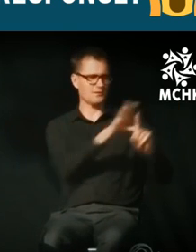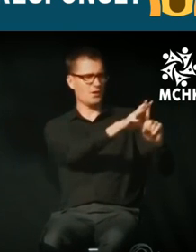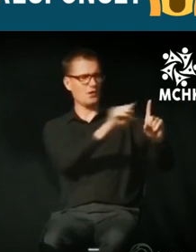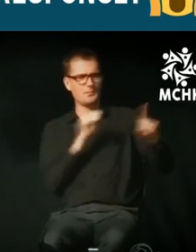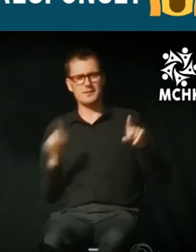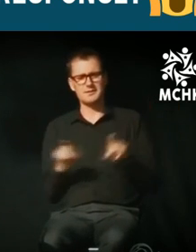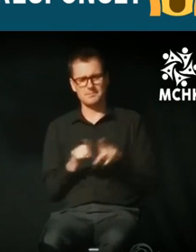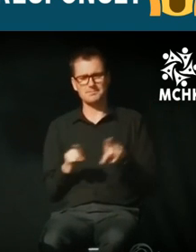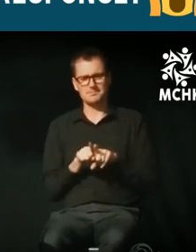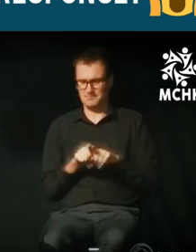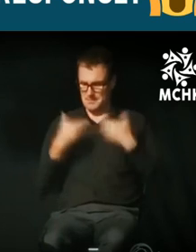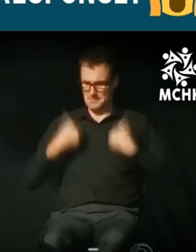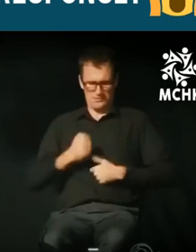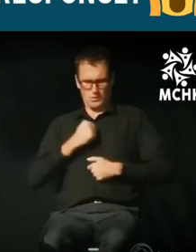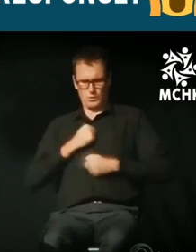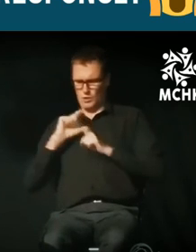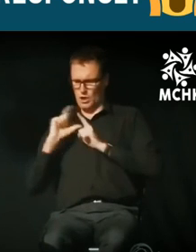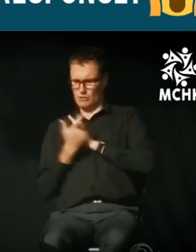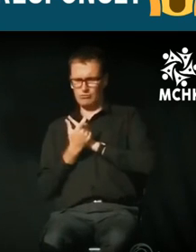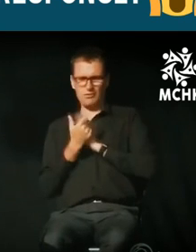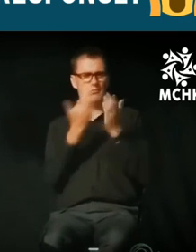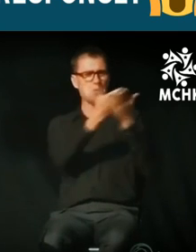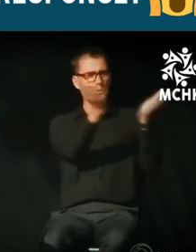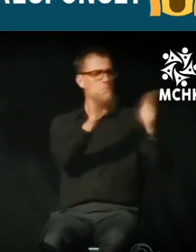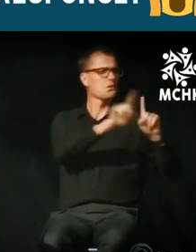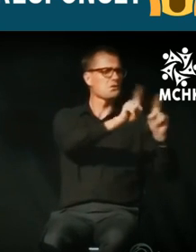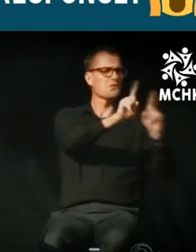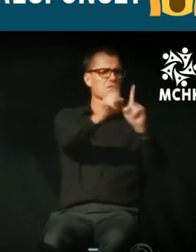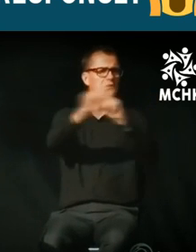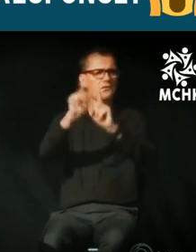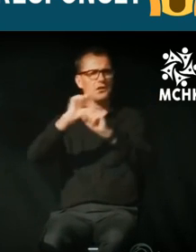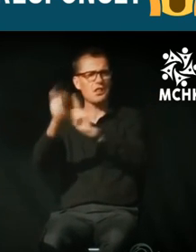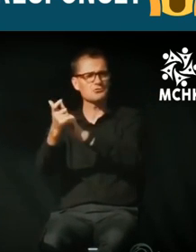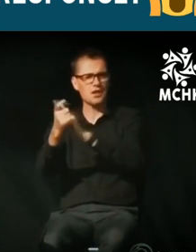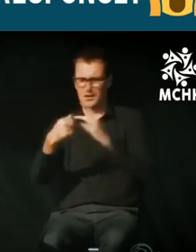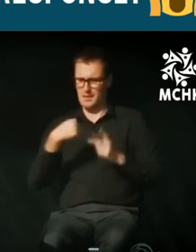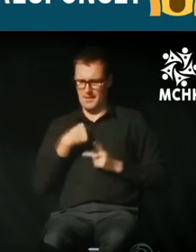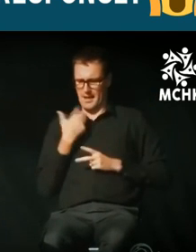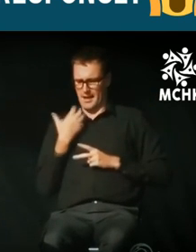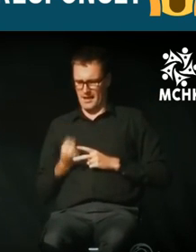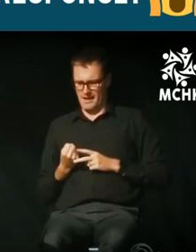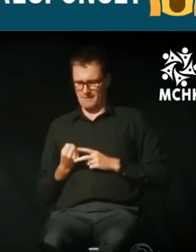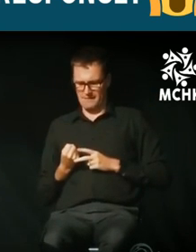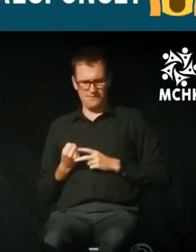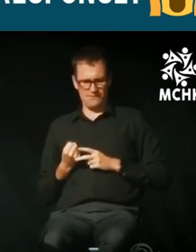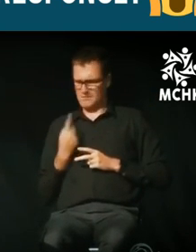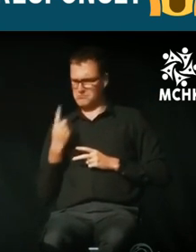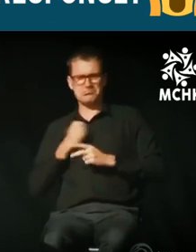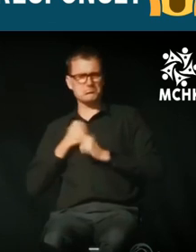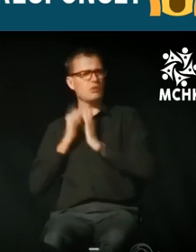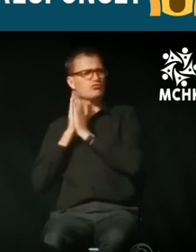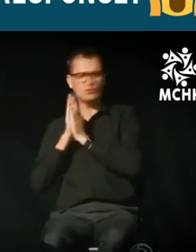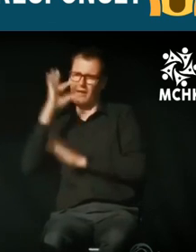I may be from one culture, you may come from another culture. I may have one faith, you may have one faith,